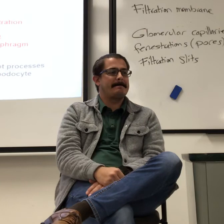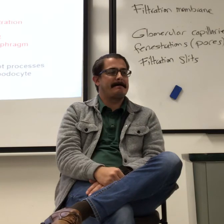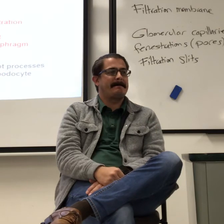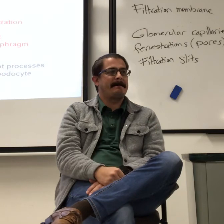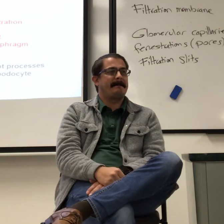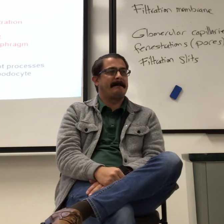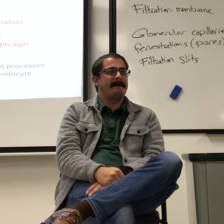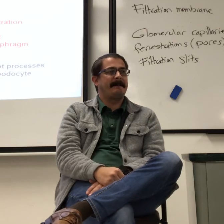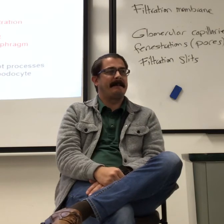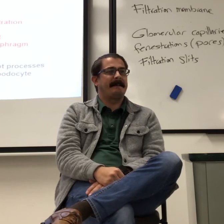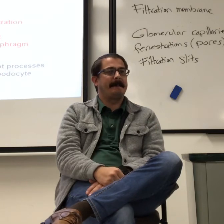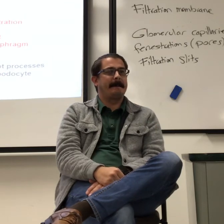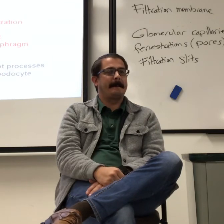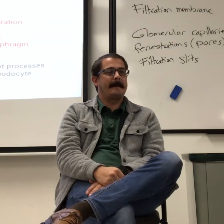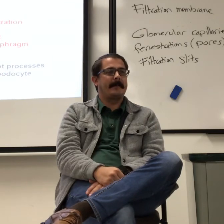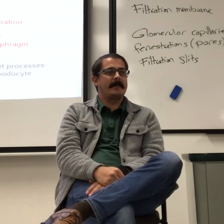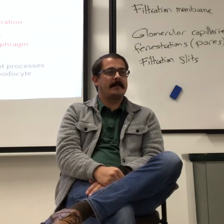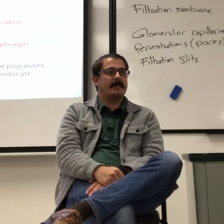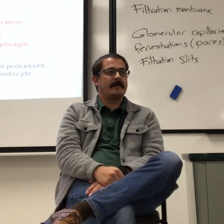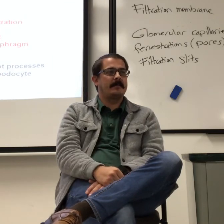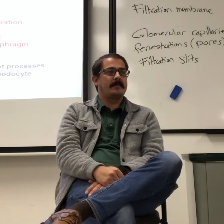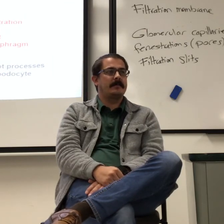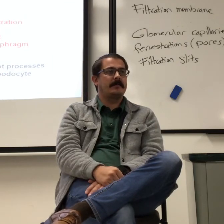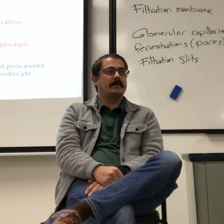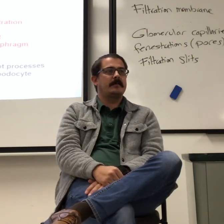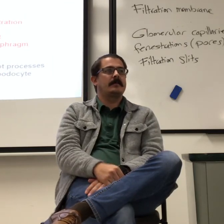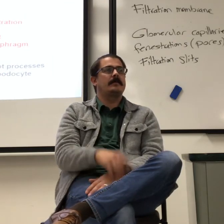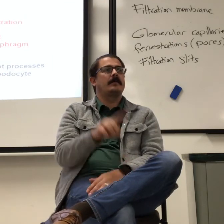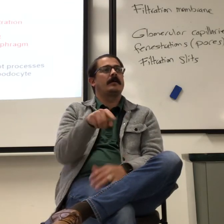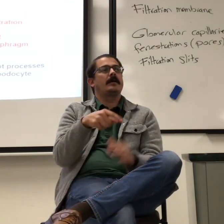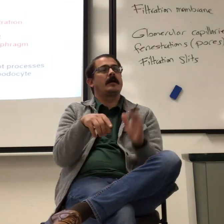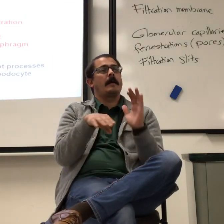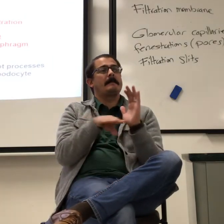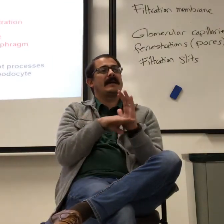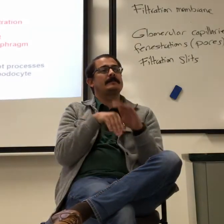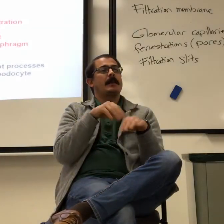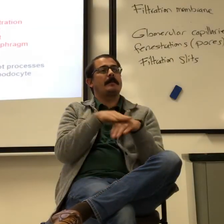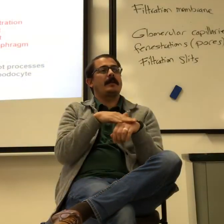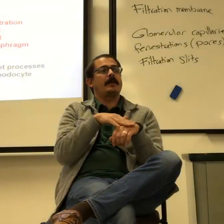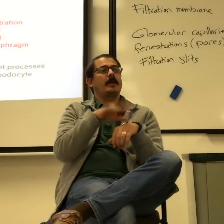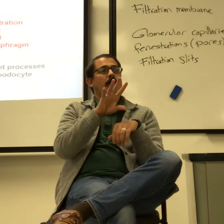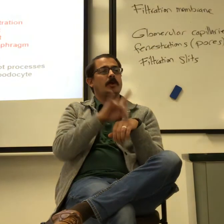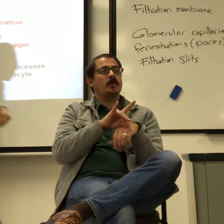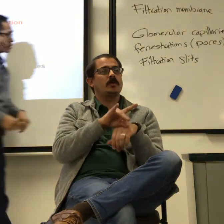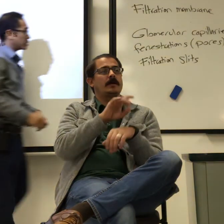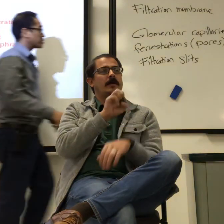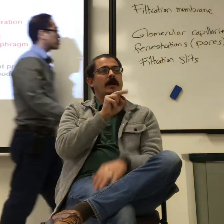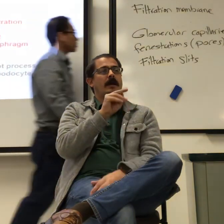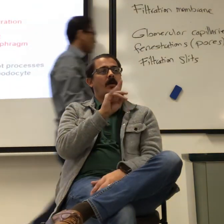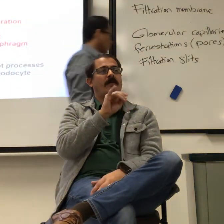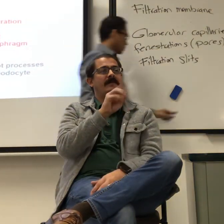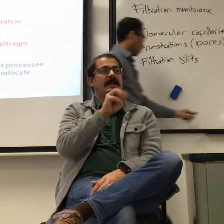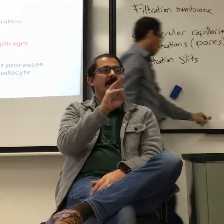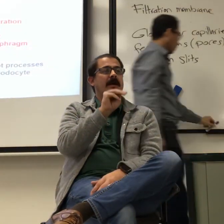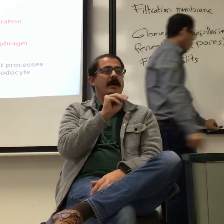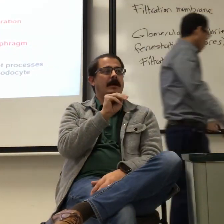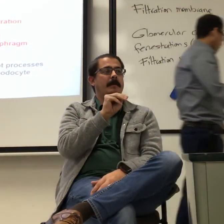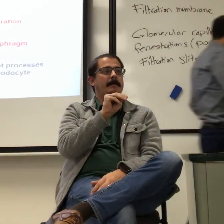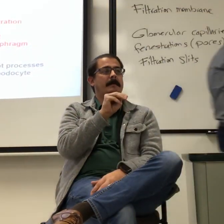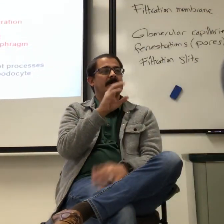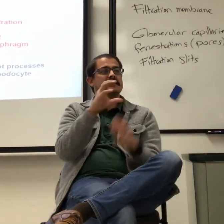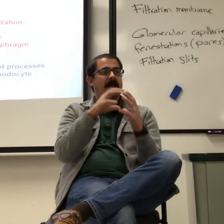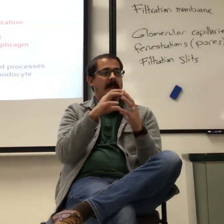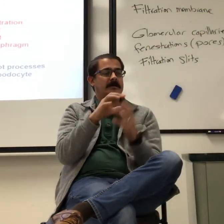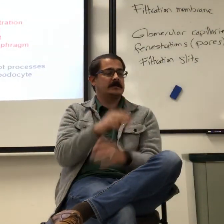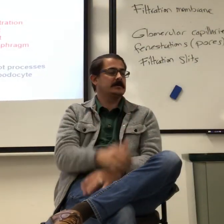wide. Okay, then you have this basement membrane that glues it to the endothelial cells of the glomerulus. So I'll put another